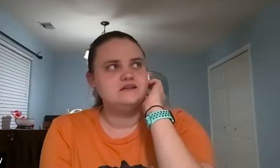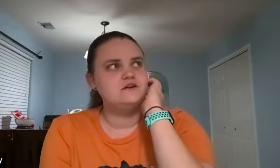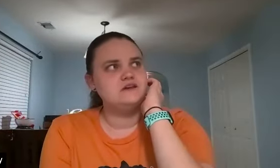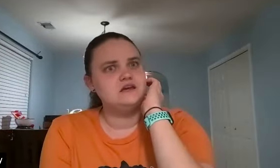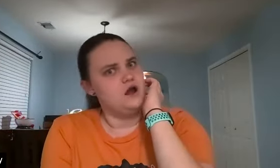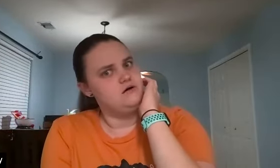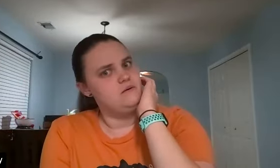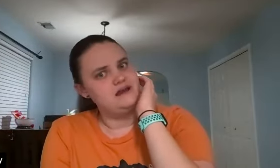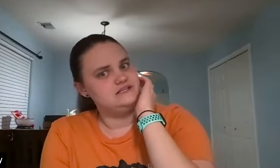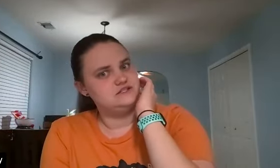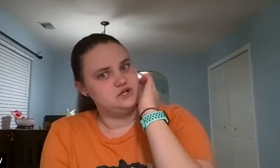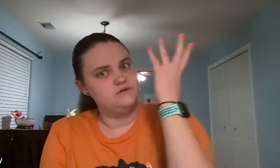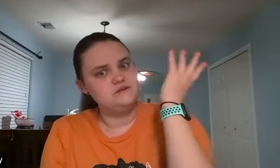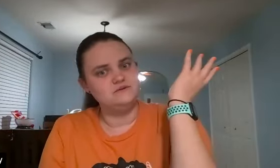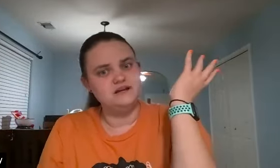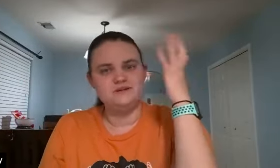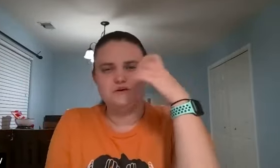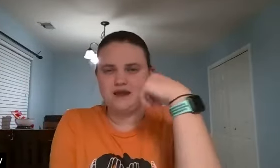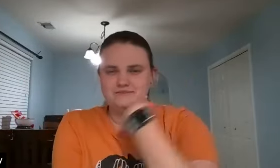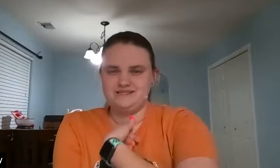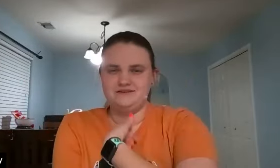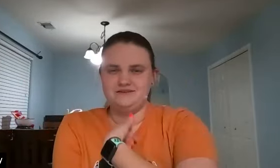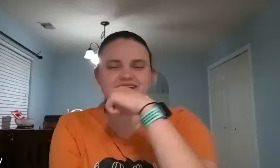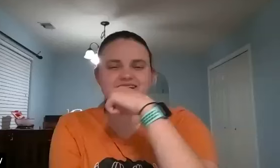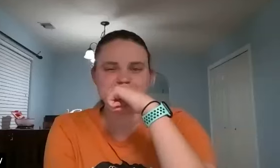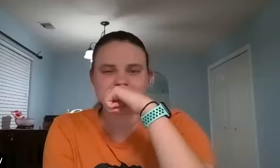there thinking, oh, I didn't show them this one. I'll be so mad at myself.